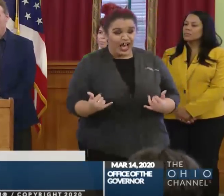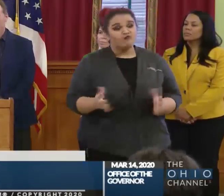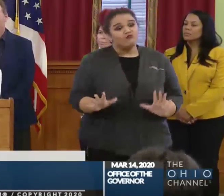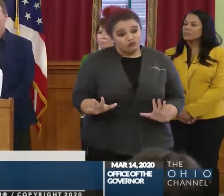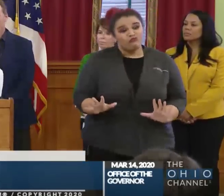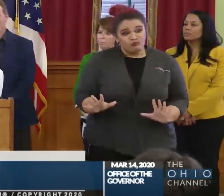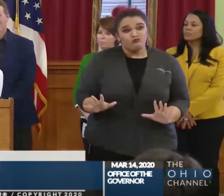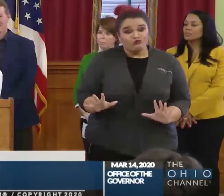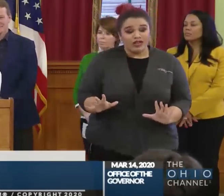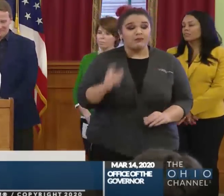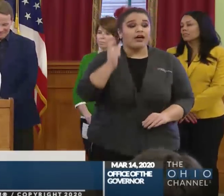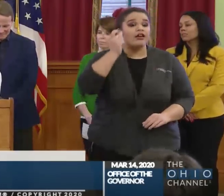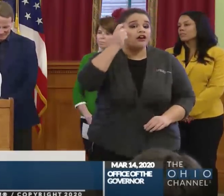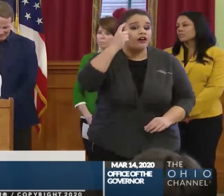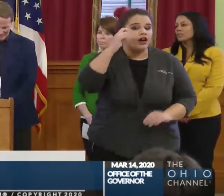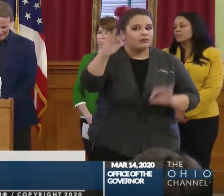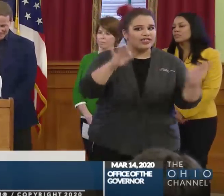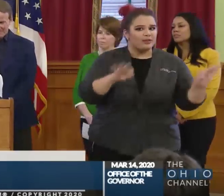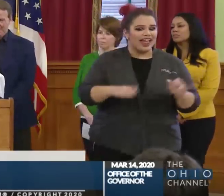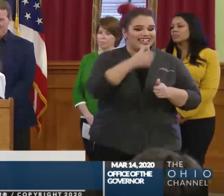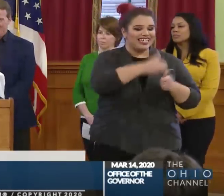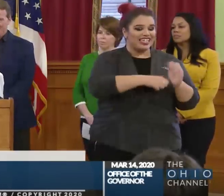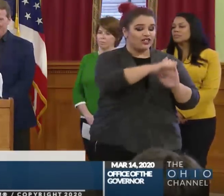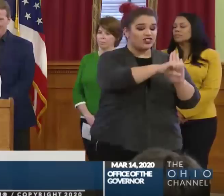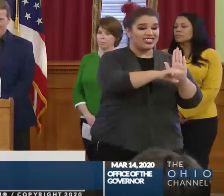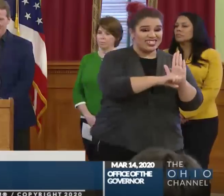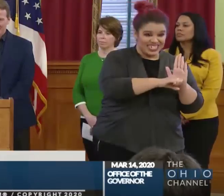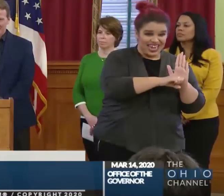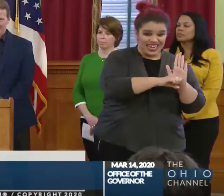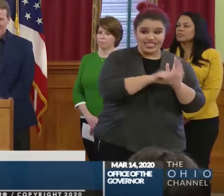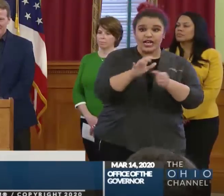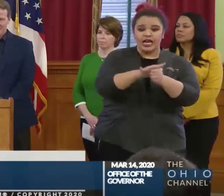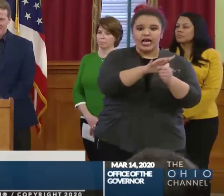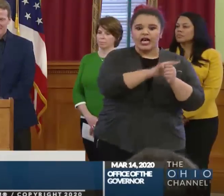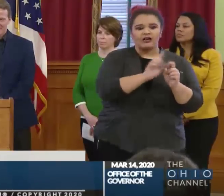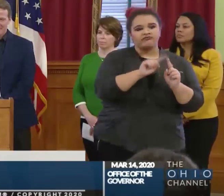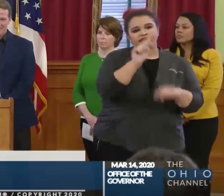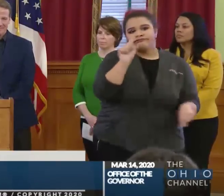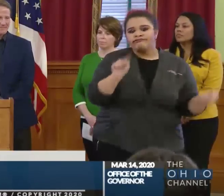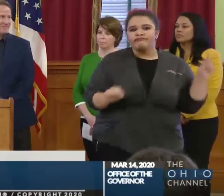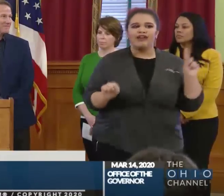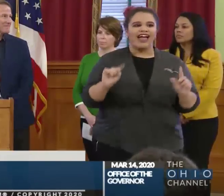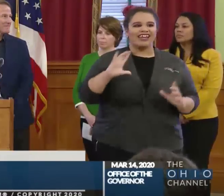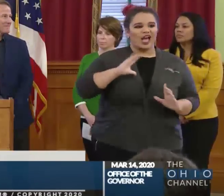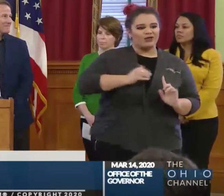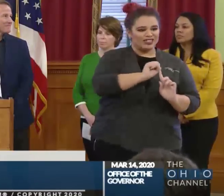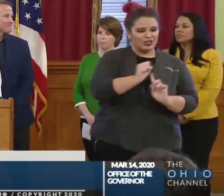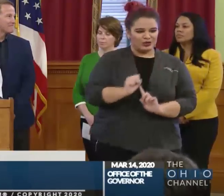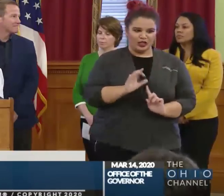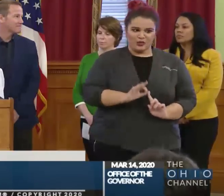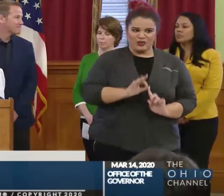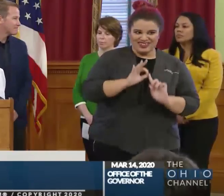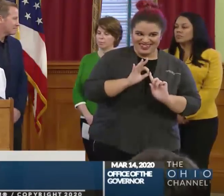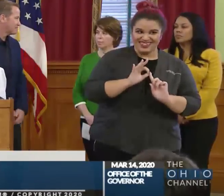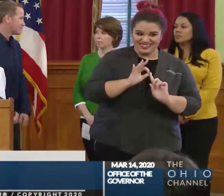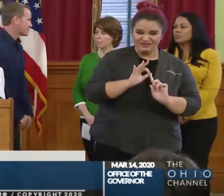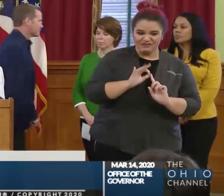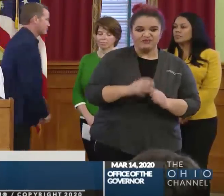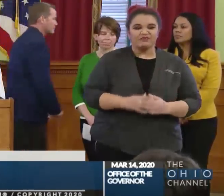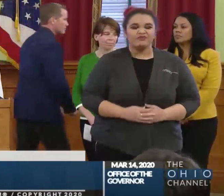locality is a little bit unique, and so we're working with the leaders throughout all these industries, and that's what I want to say. You know, we have got to